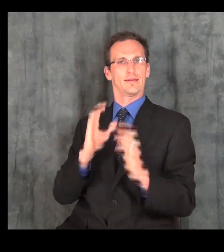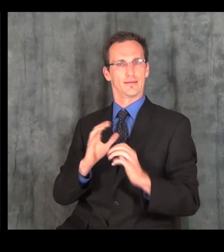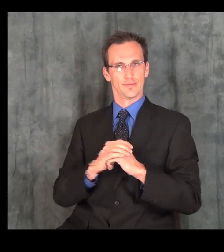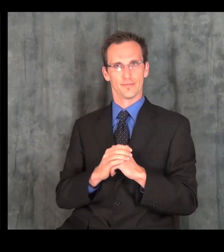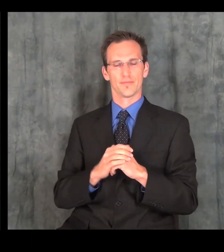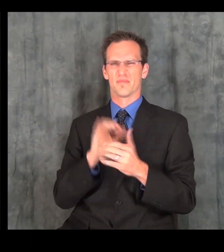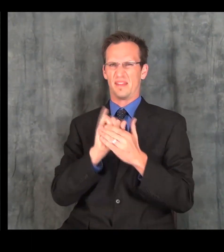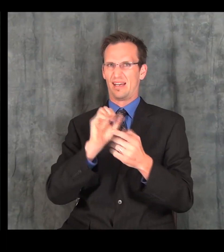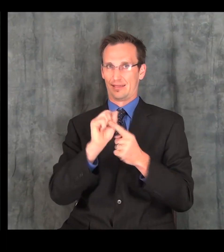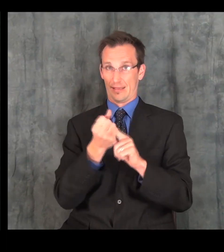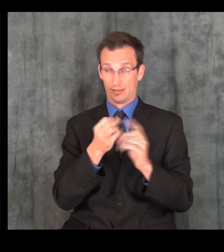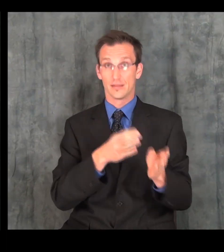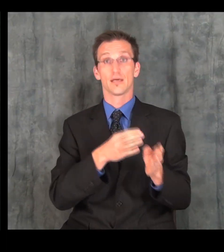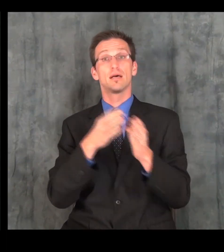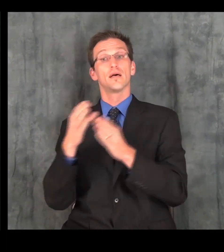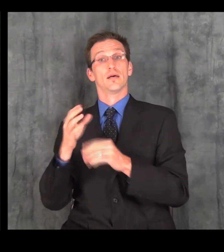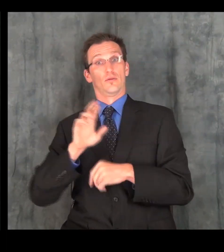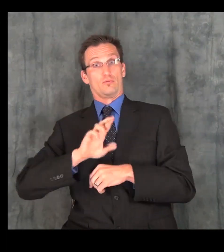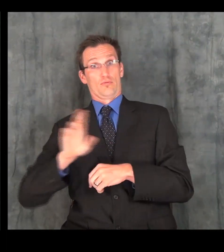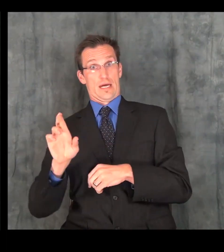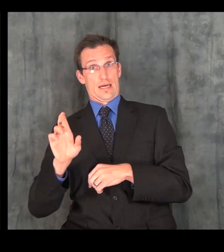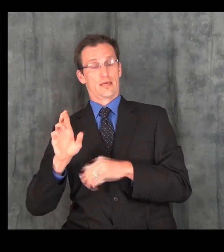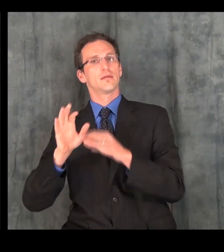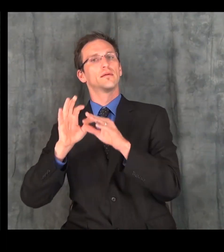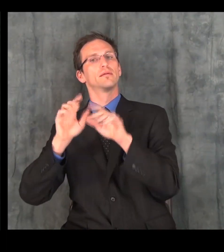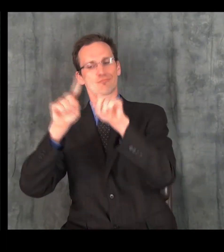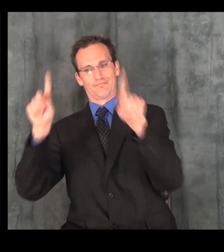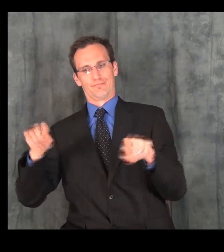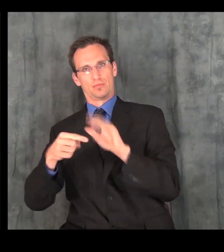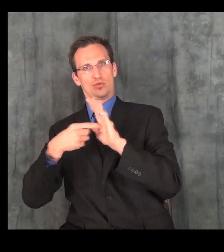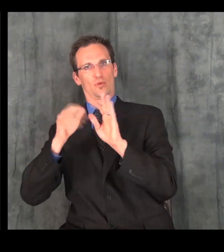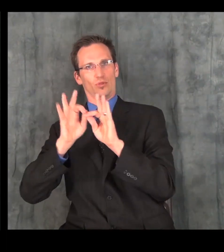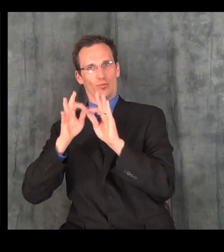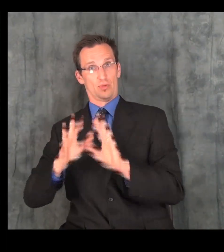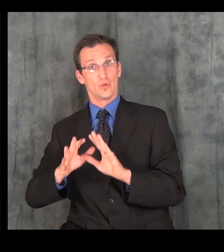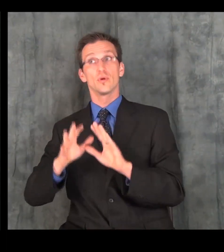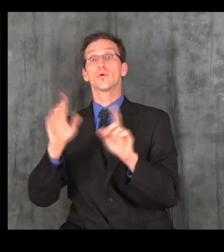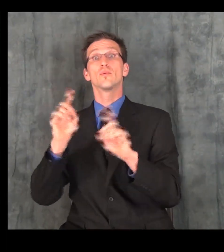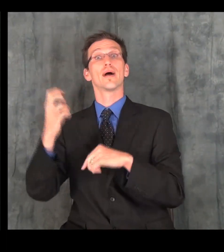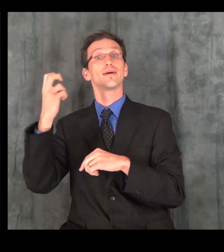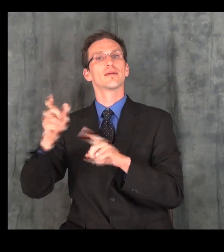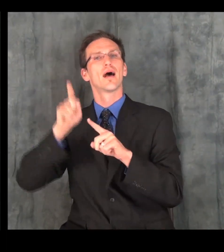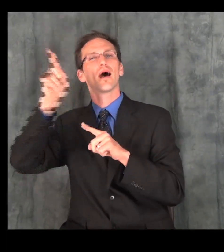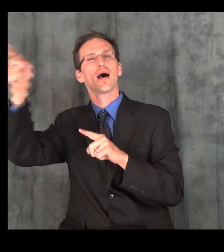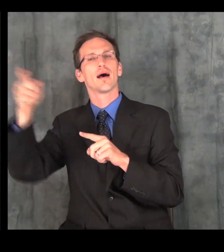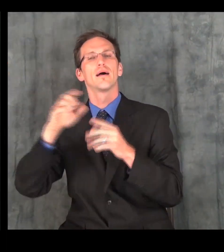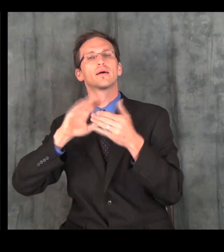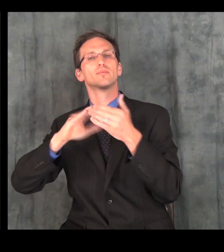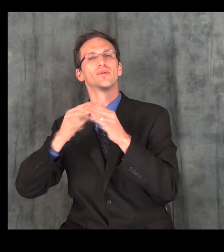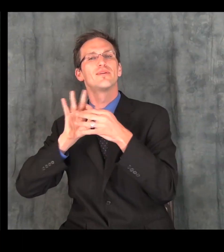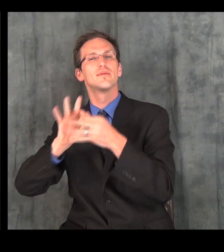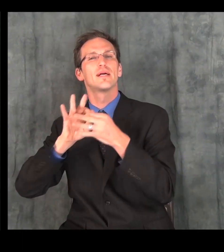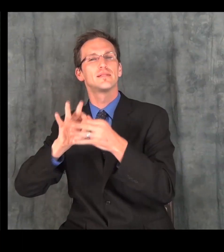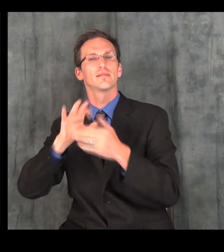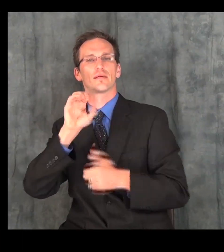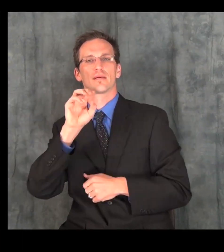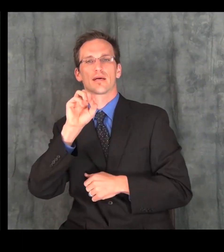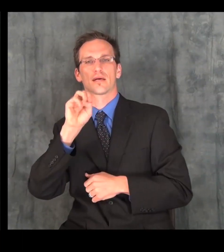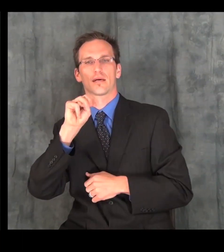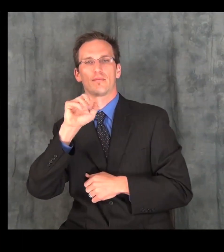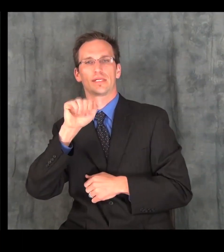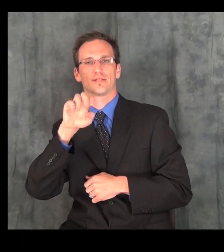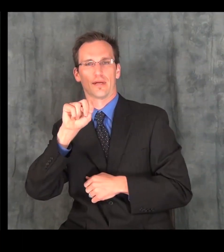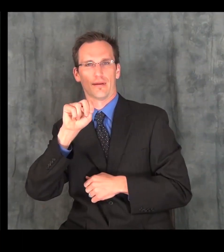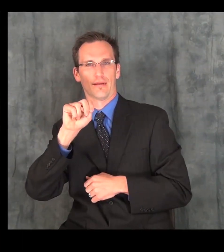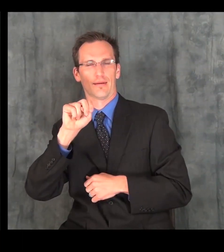then on the right, you'll see the interpreter, who was based at the Community Relations Commission. And you can see